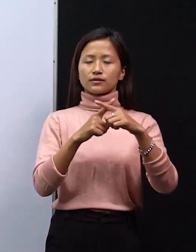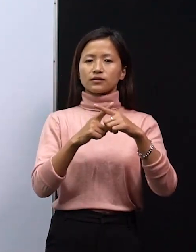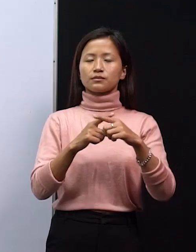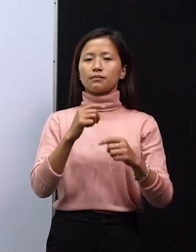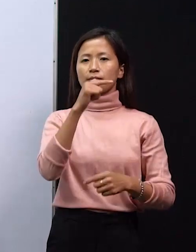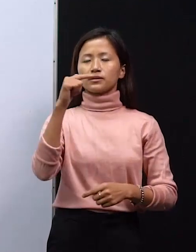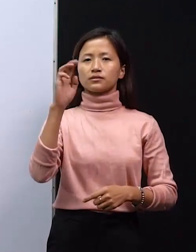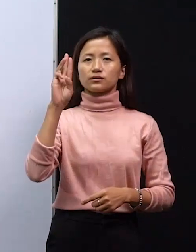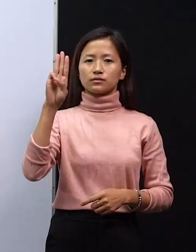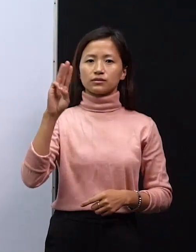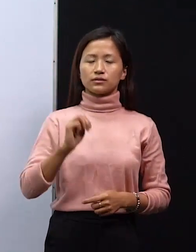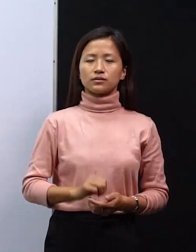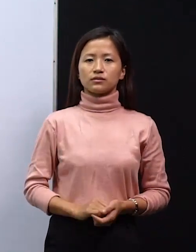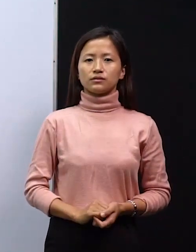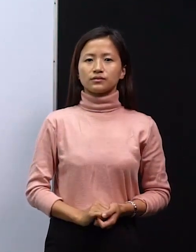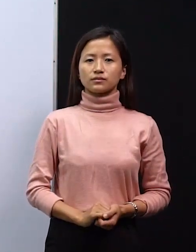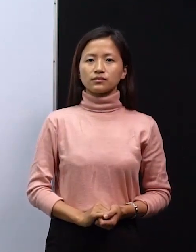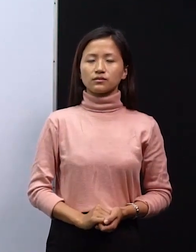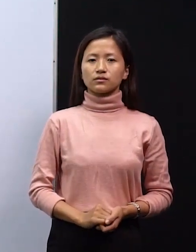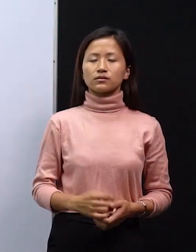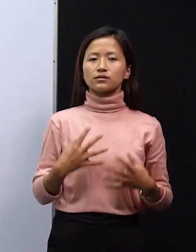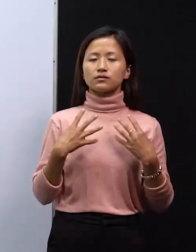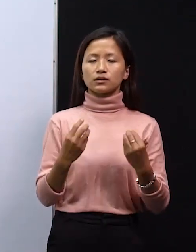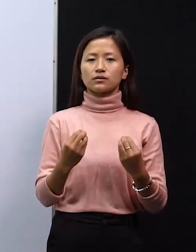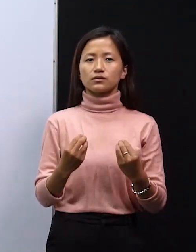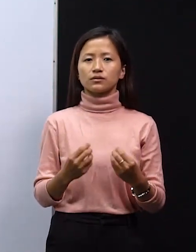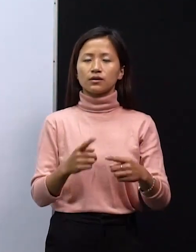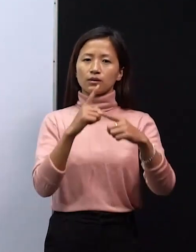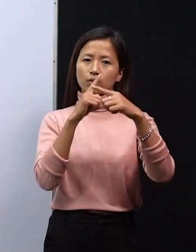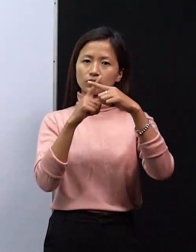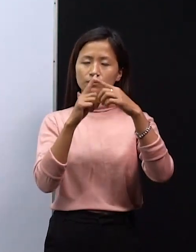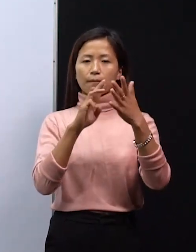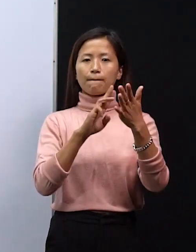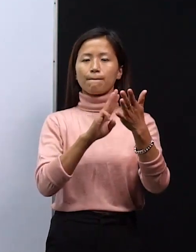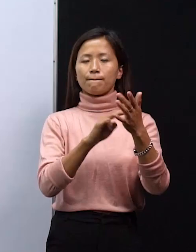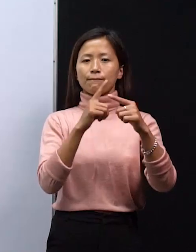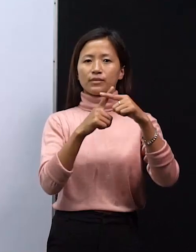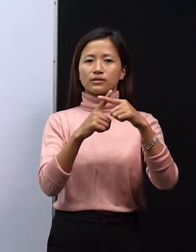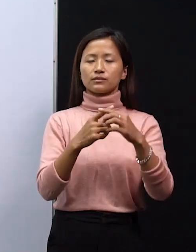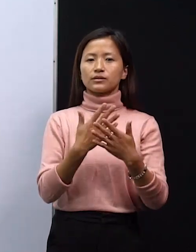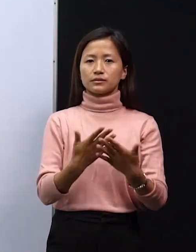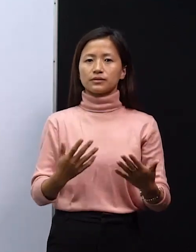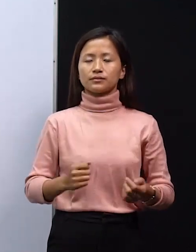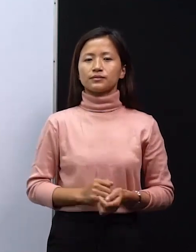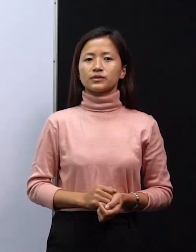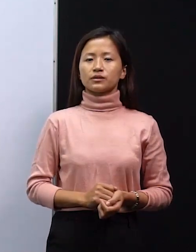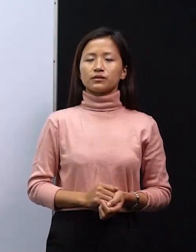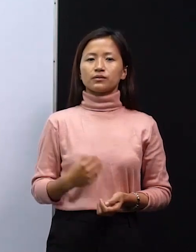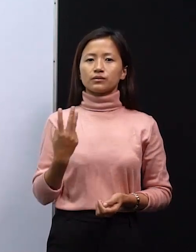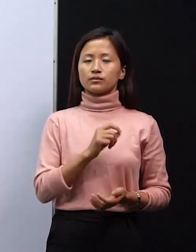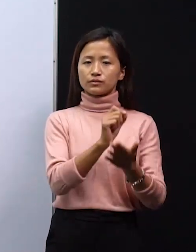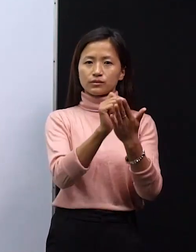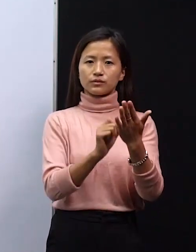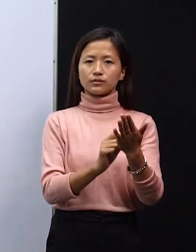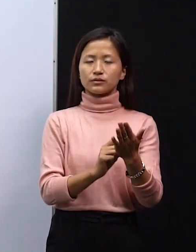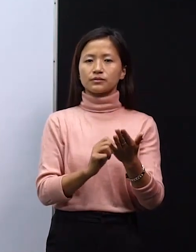minus 3. Now they want us to multiply them. Okay? So we will write it